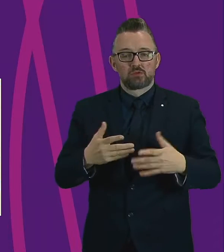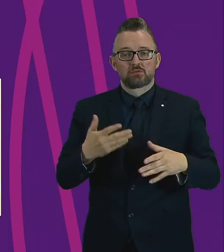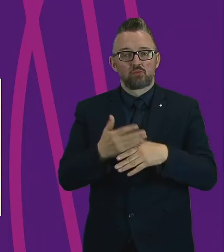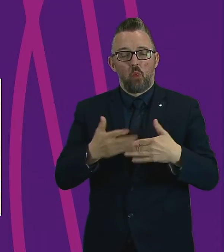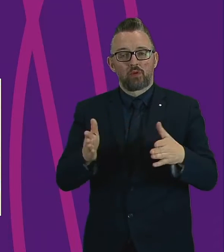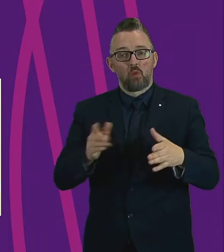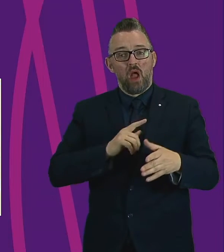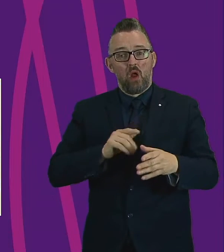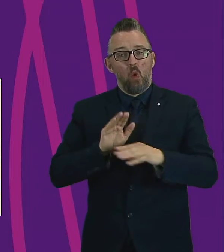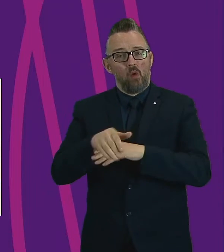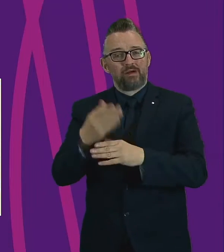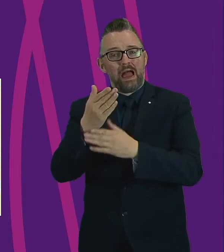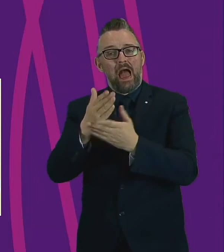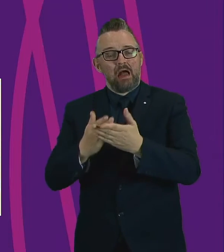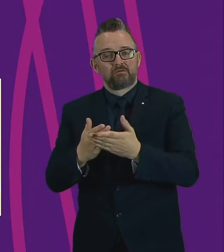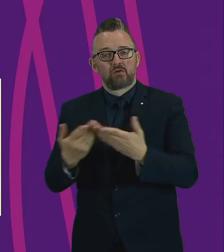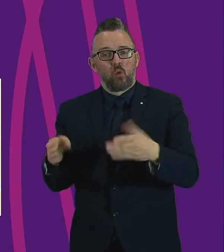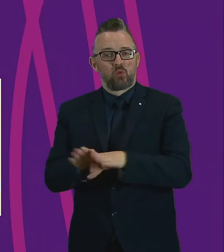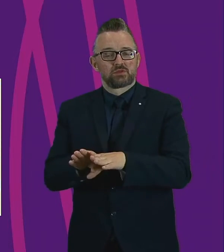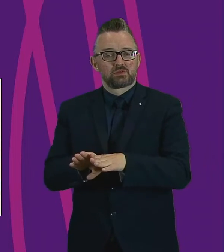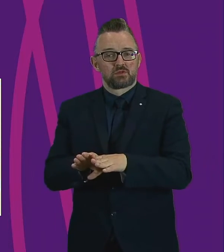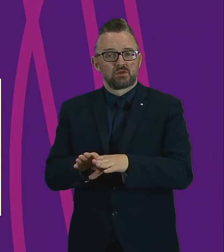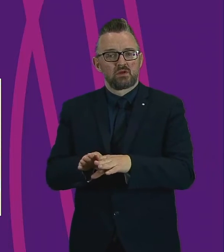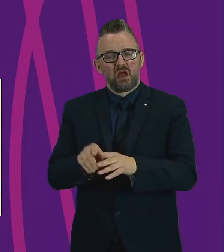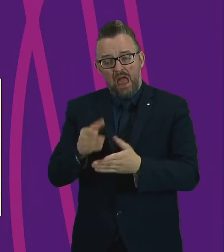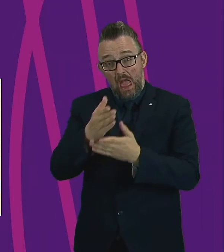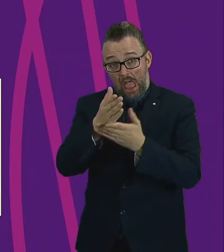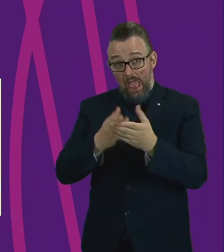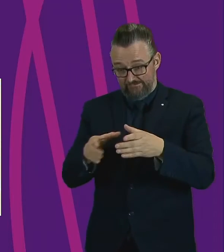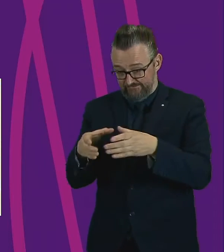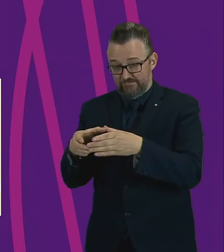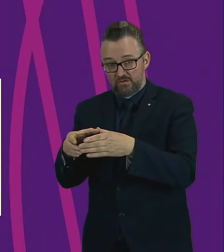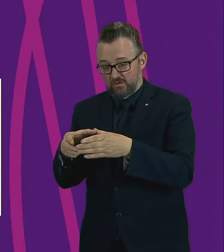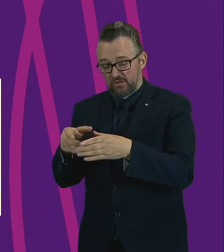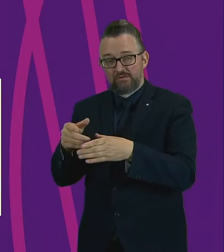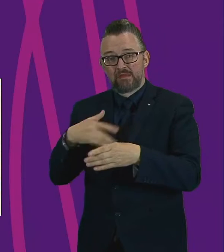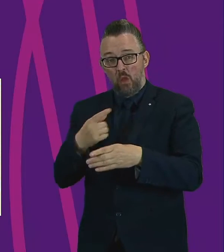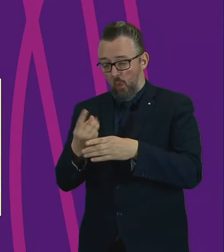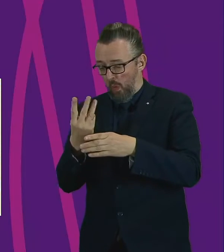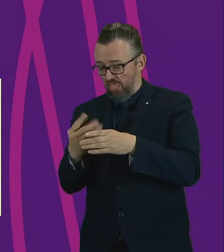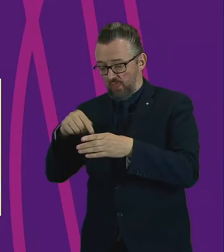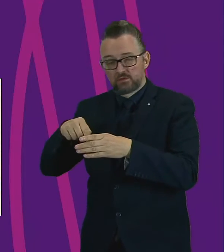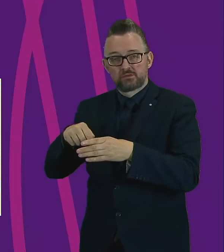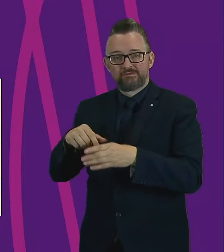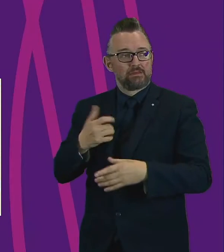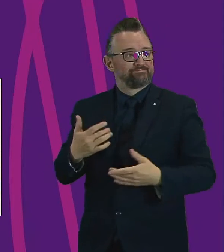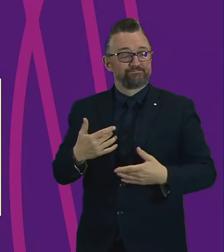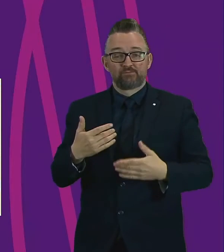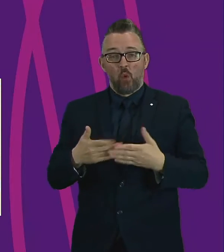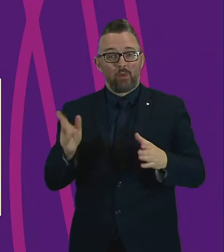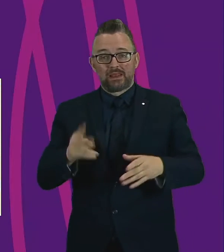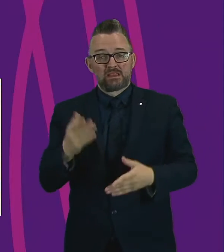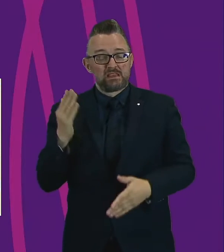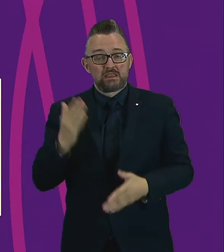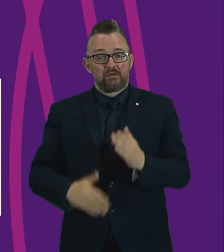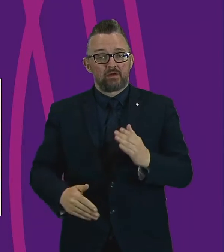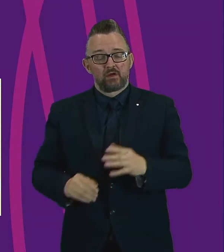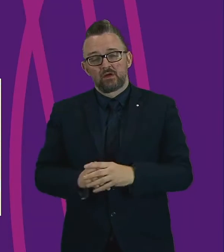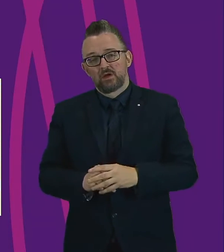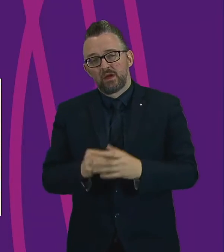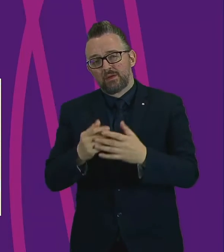to close. Of those closed, a third fear they may never reopen. Businesses of all sizes and across